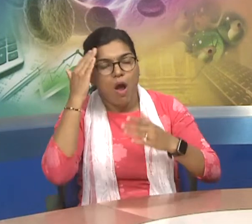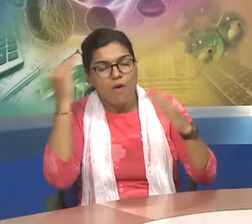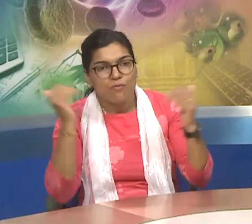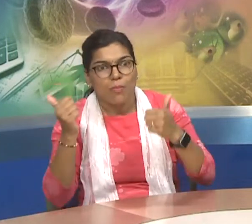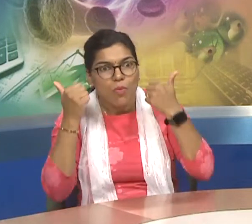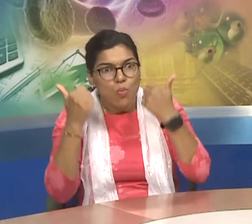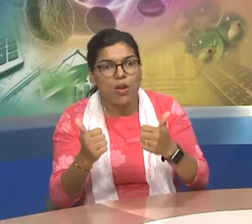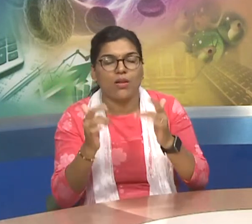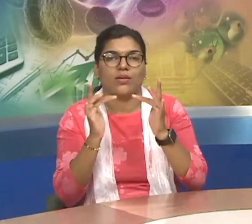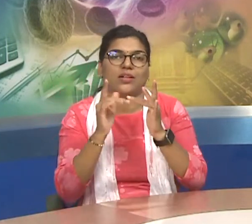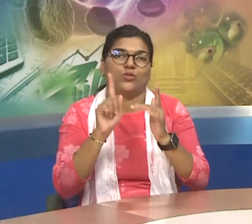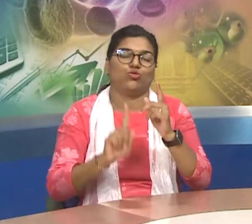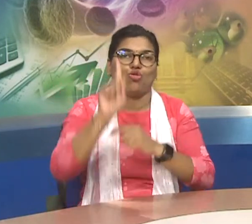and utilize this